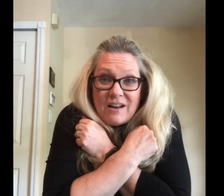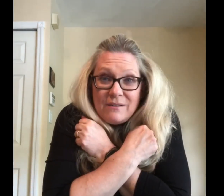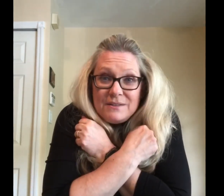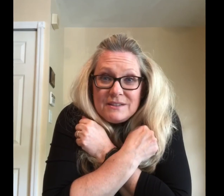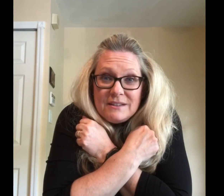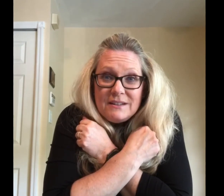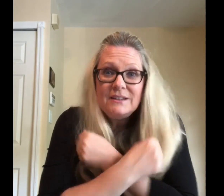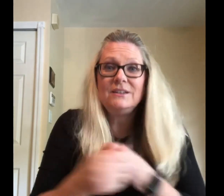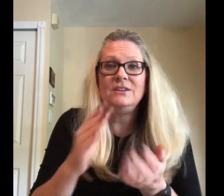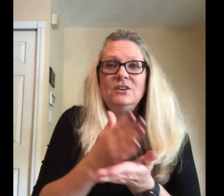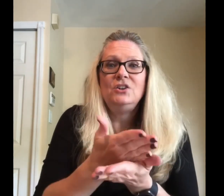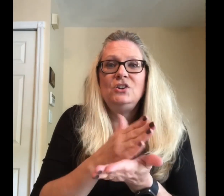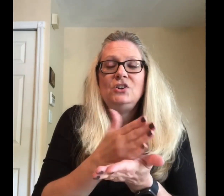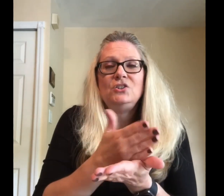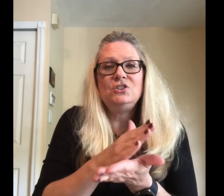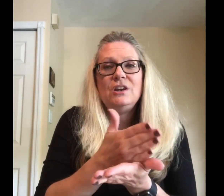loves sharing.